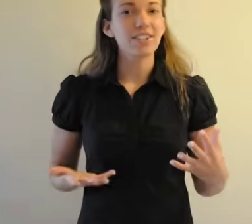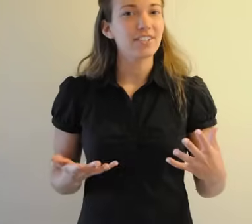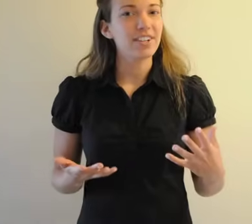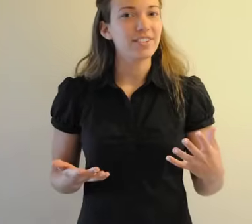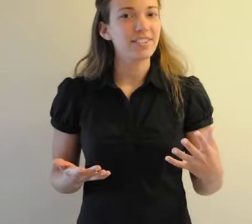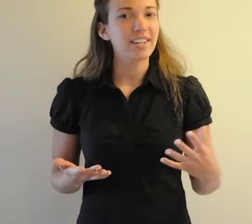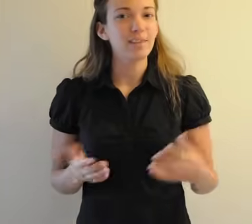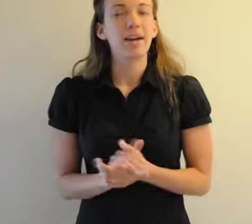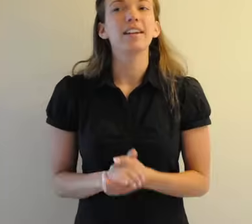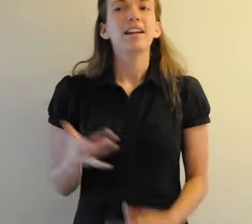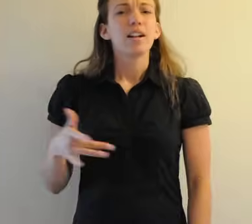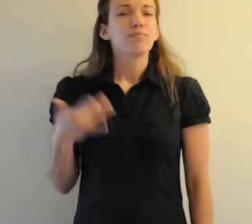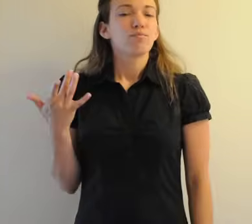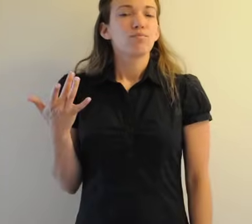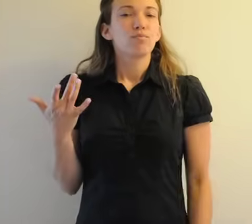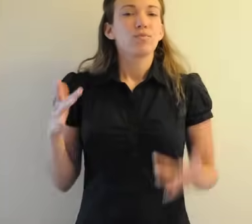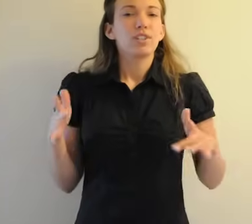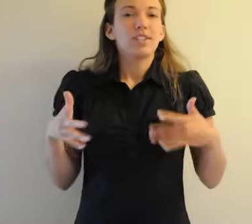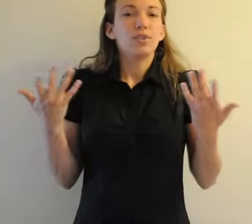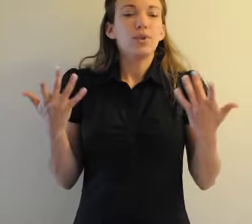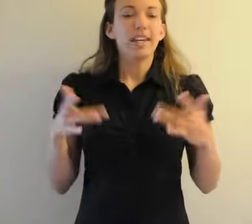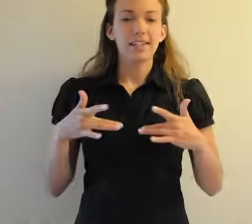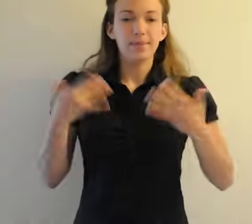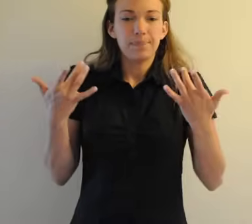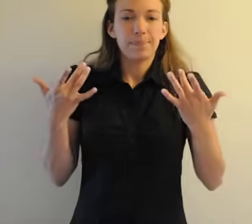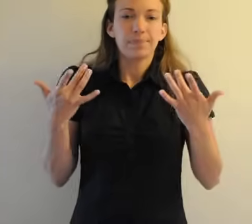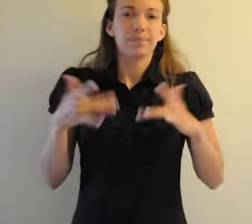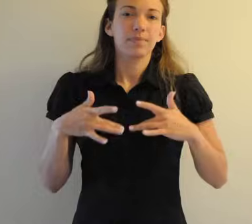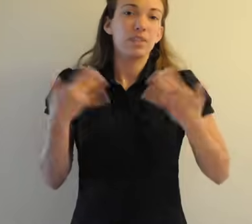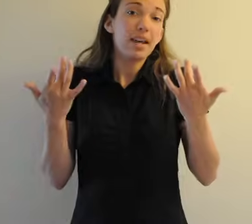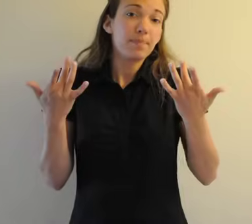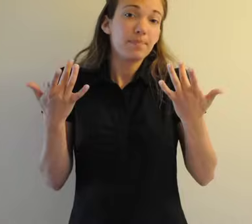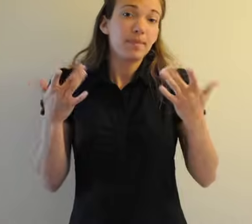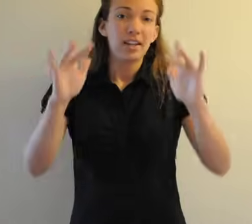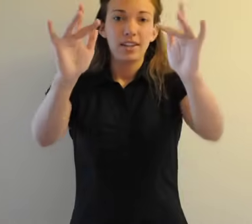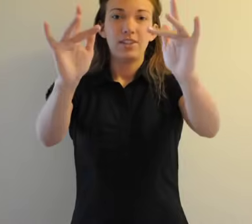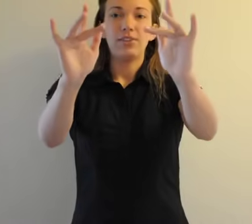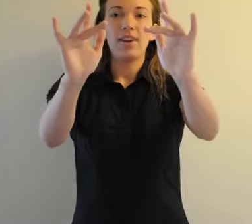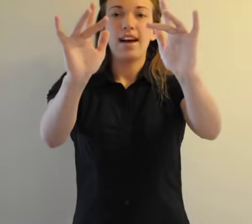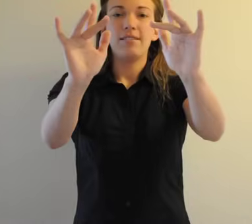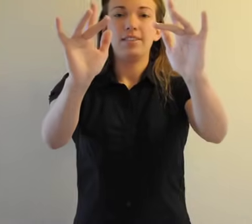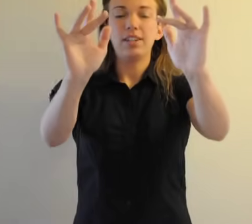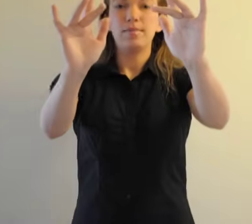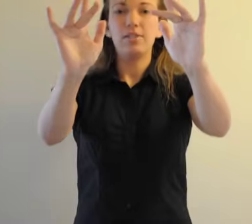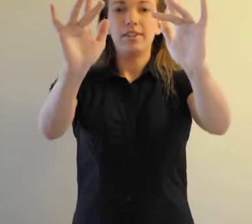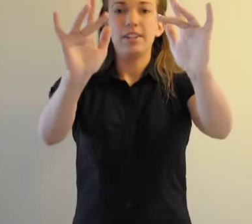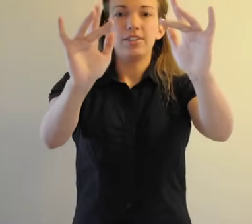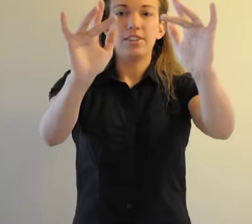generational thing, but you can see two hands. What's up? So you have, like, your middle fingers are